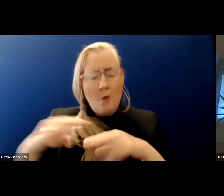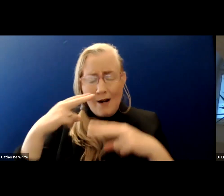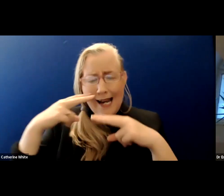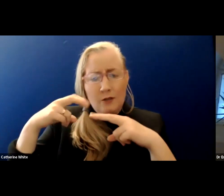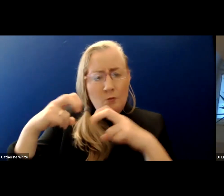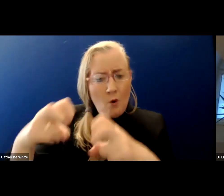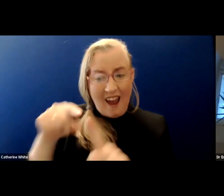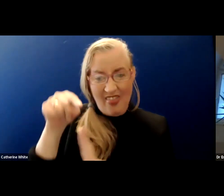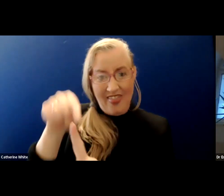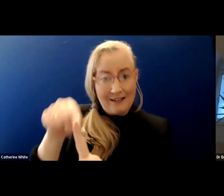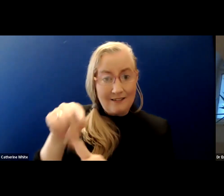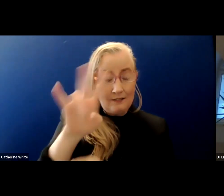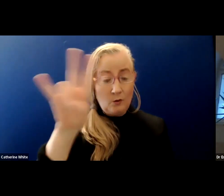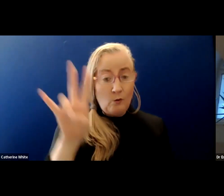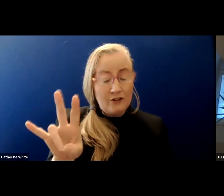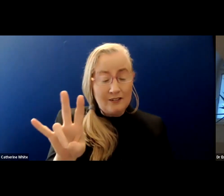question.